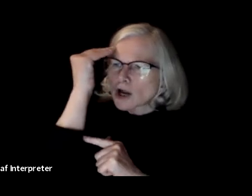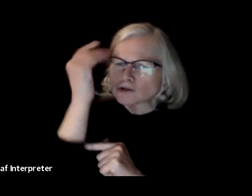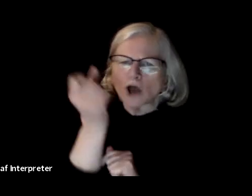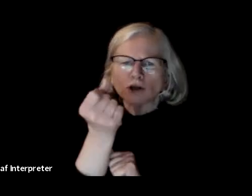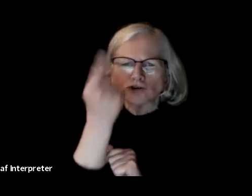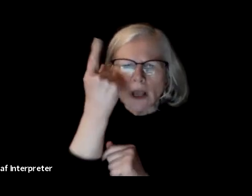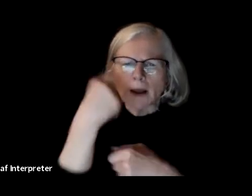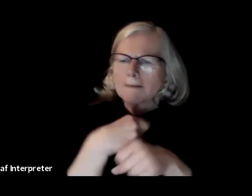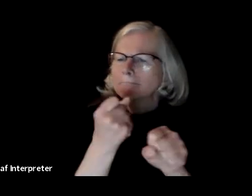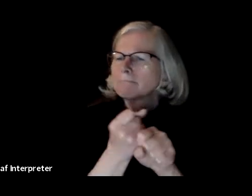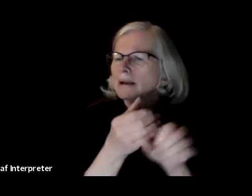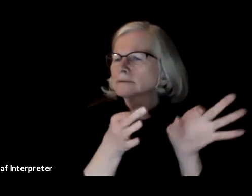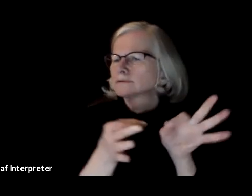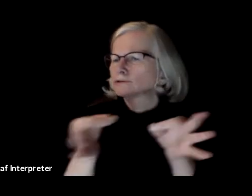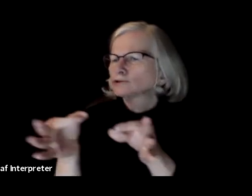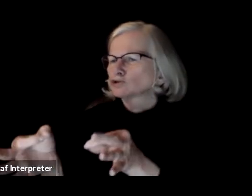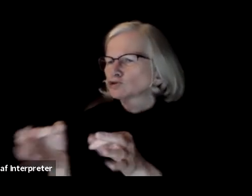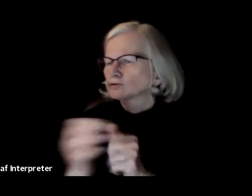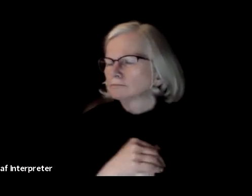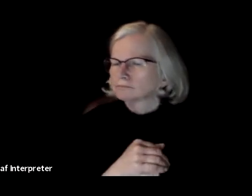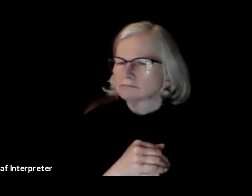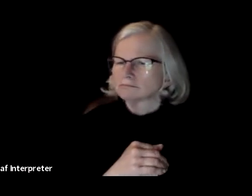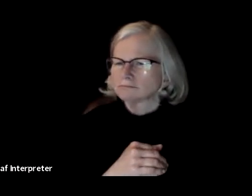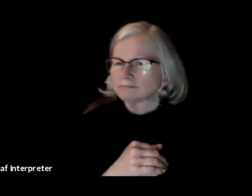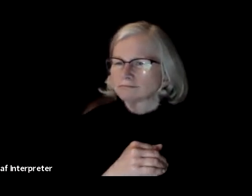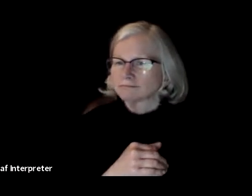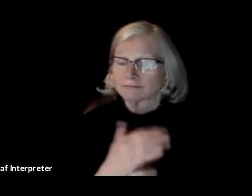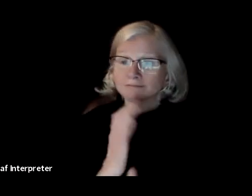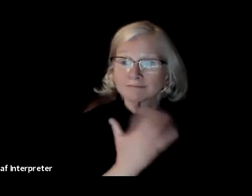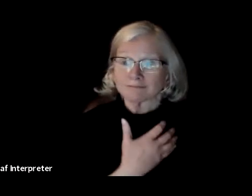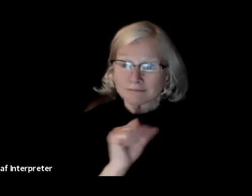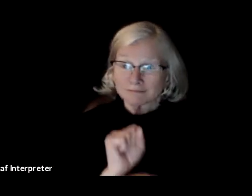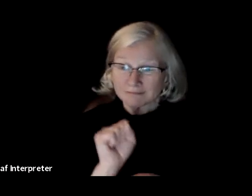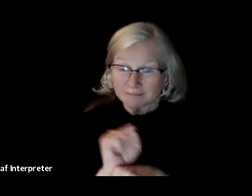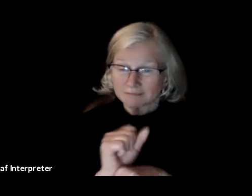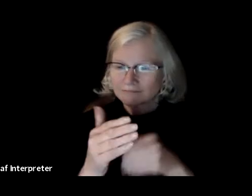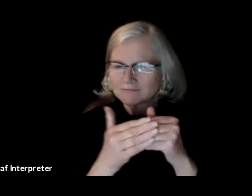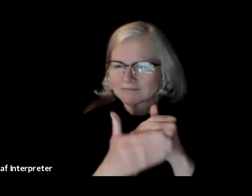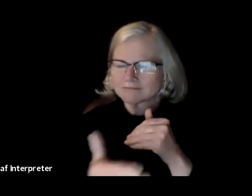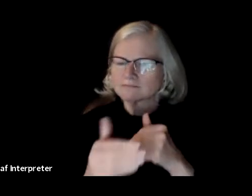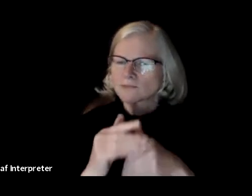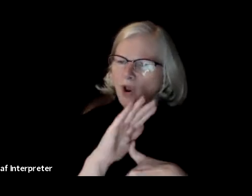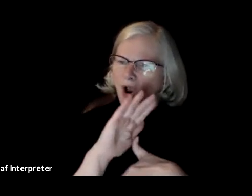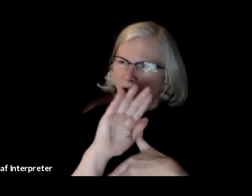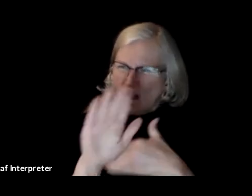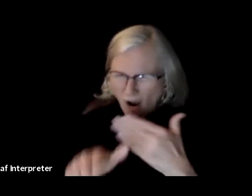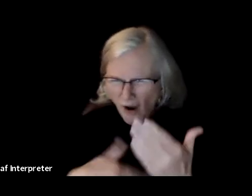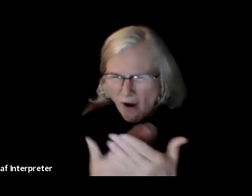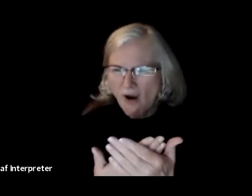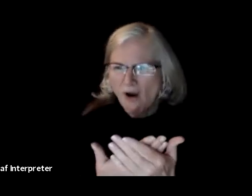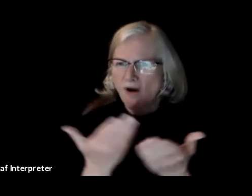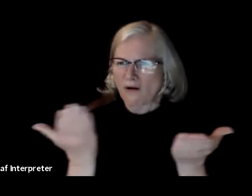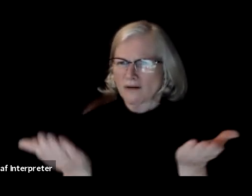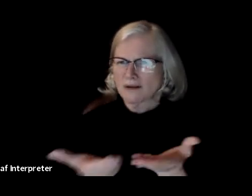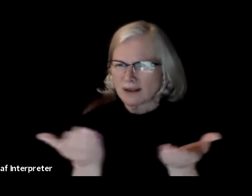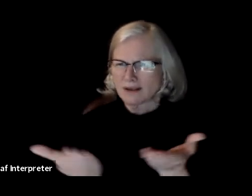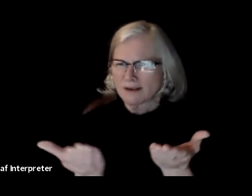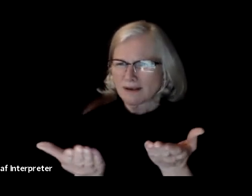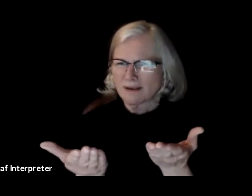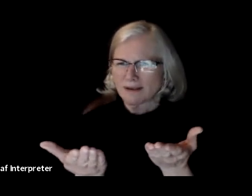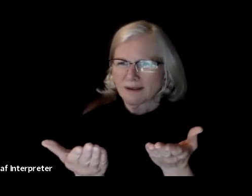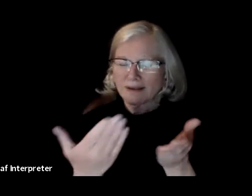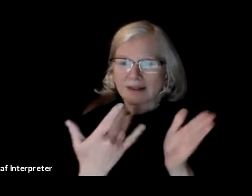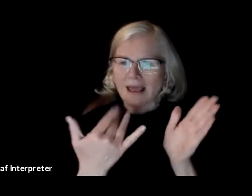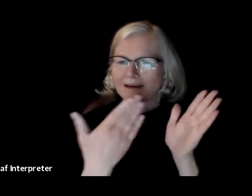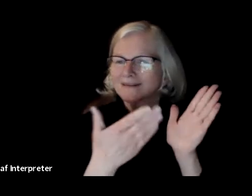weeks and months ahead, in all of us collectively, is, especially as we get into a period where there is more